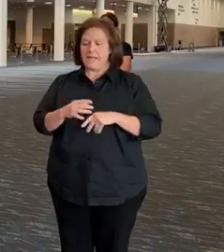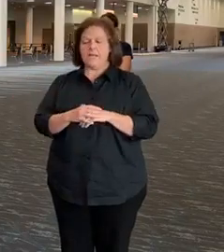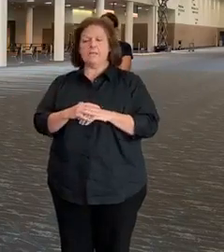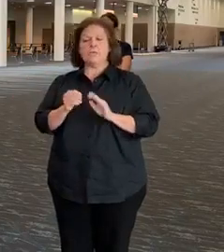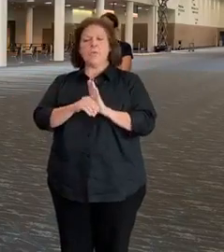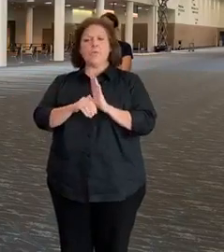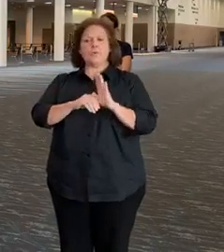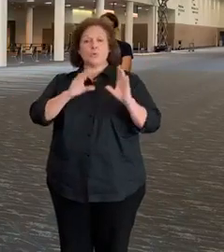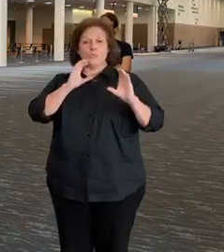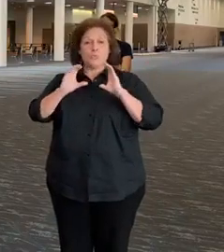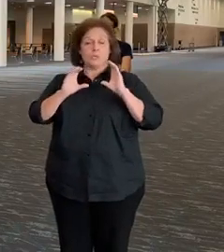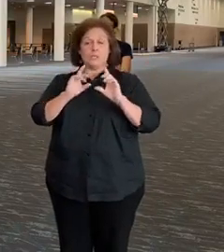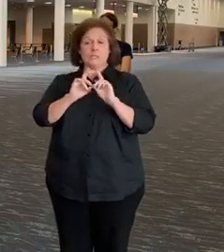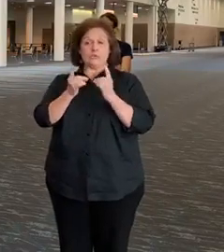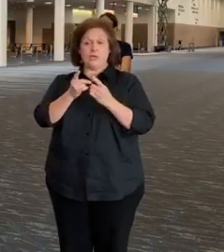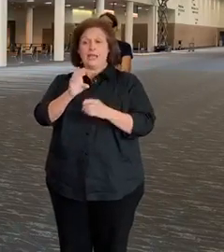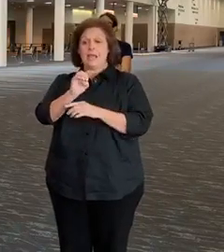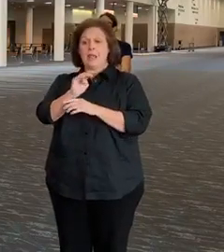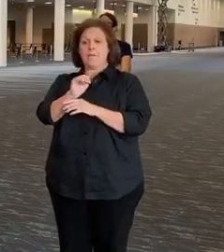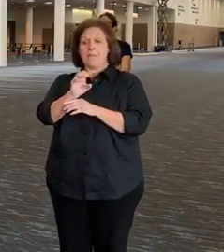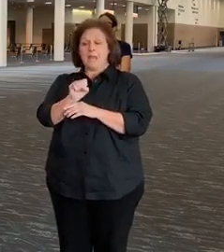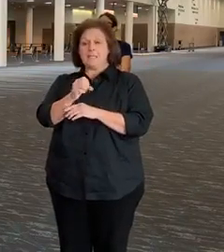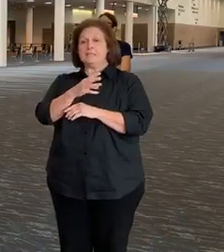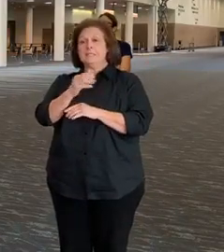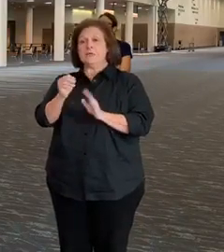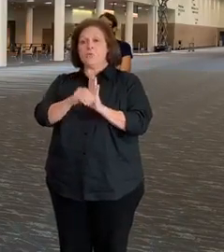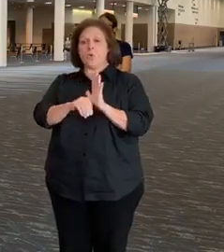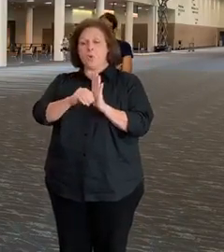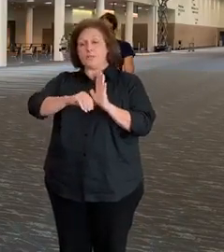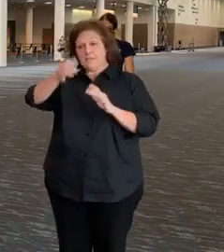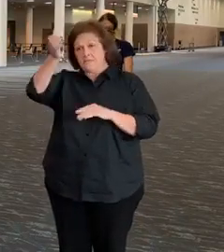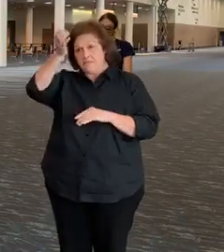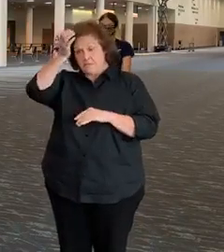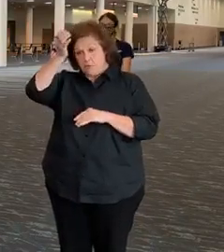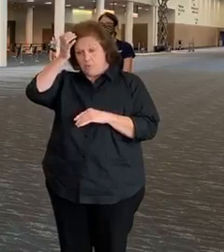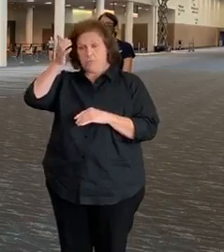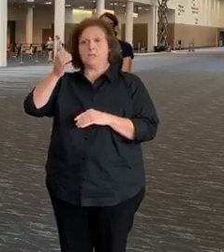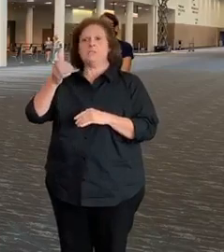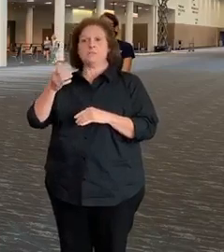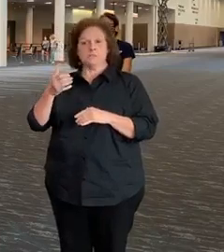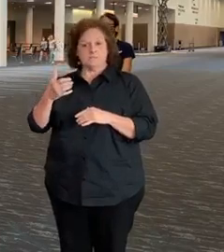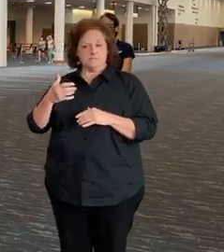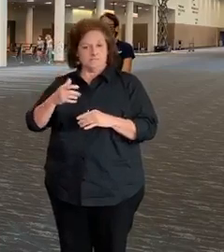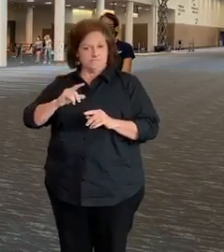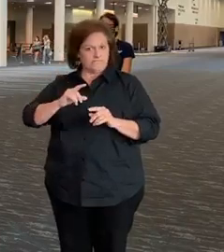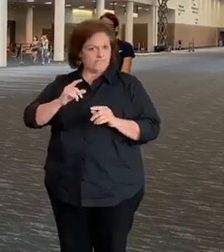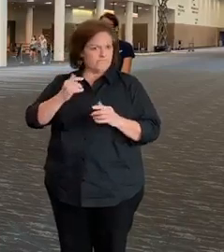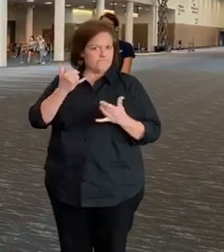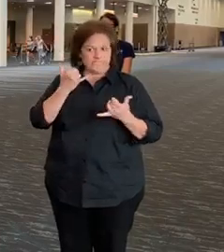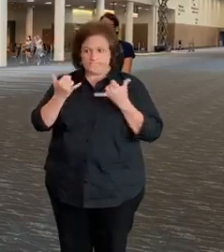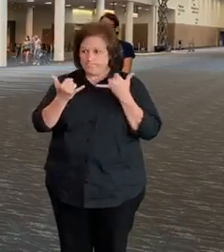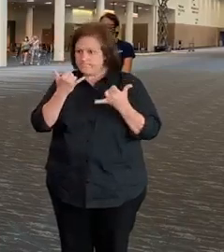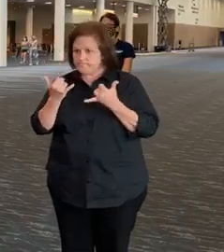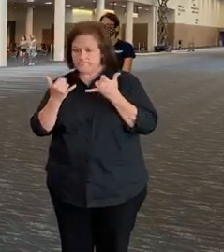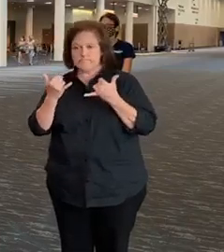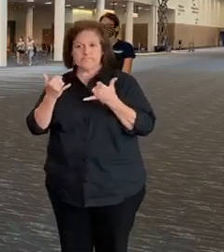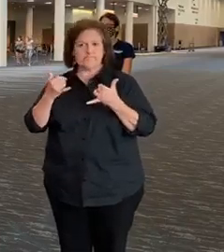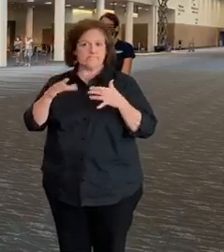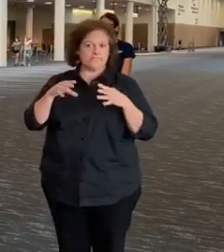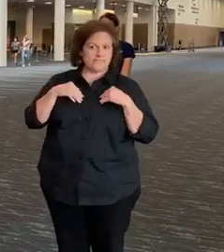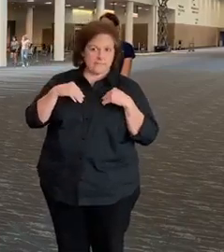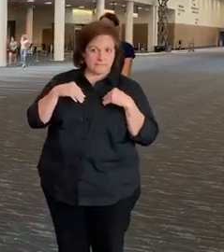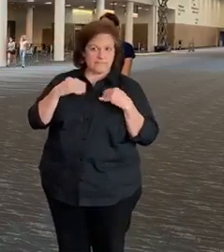Parish Communications District, EMS, and the New Orleans Fire Department have been responding to calls since over